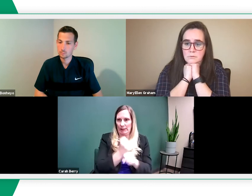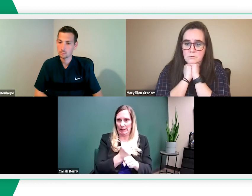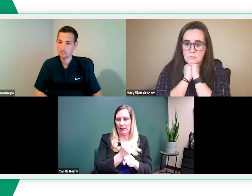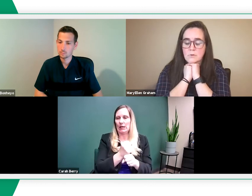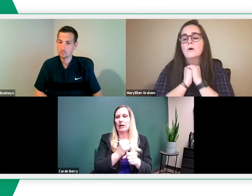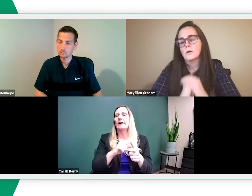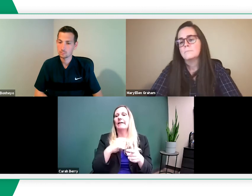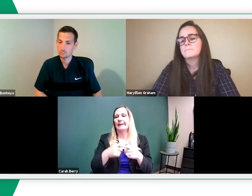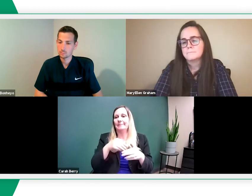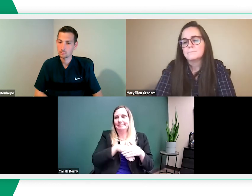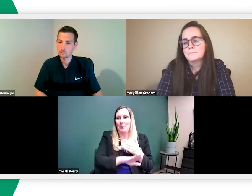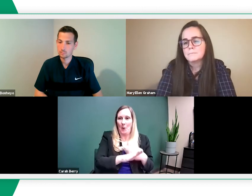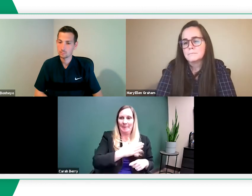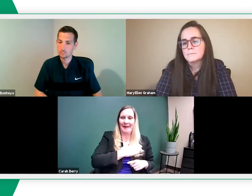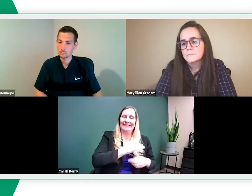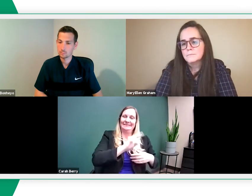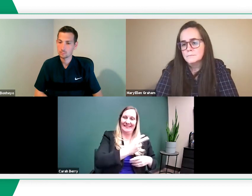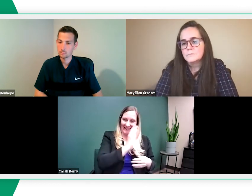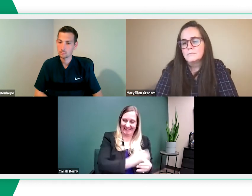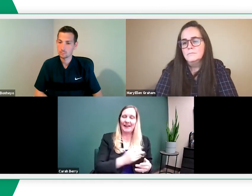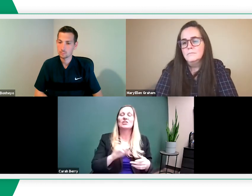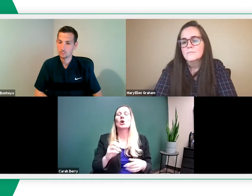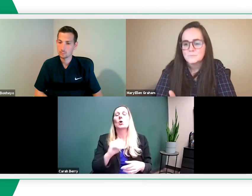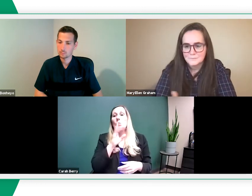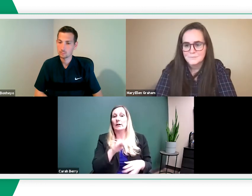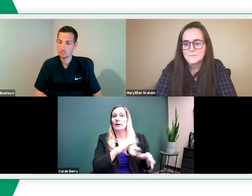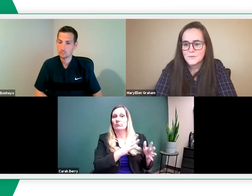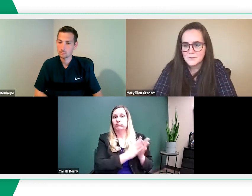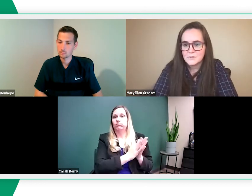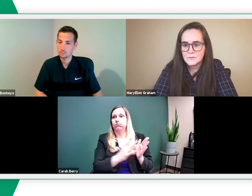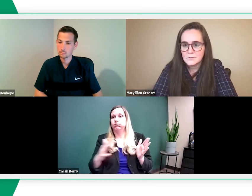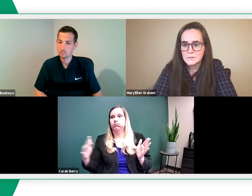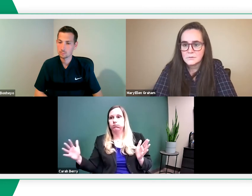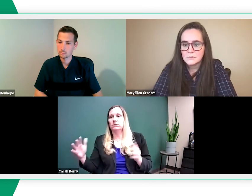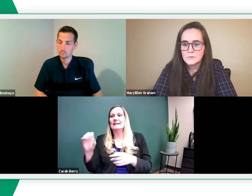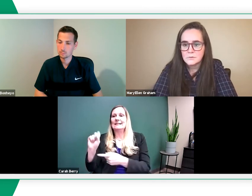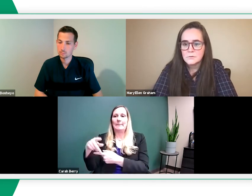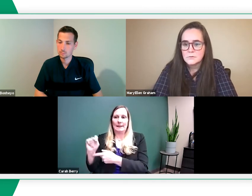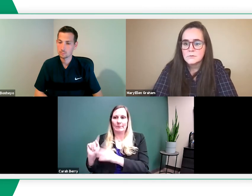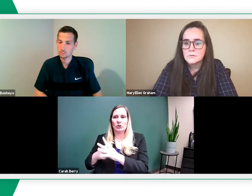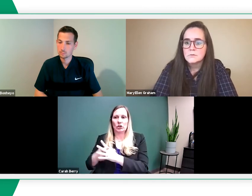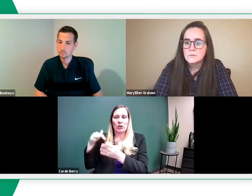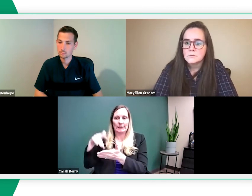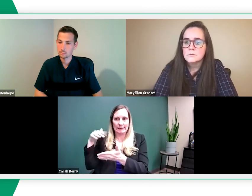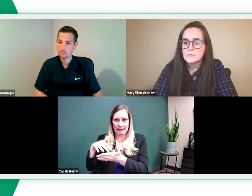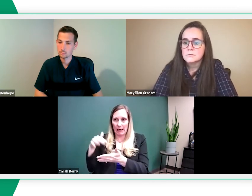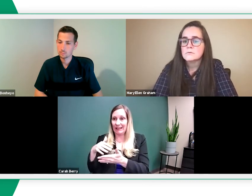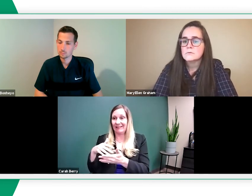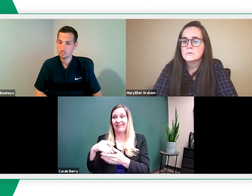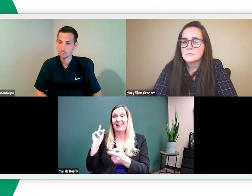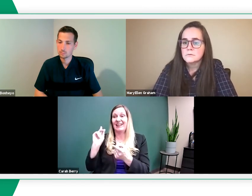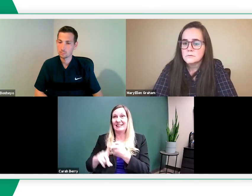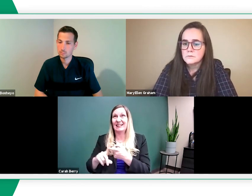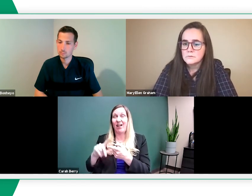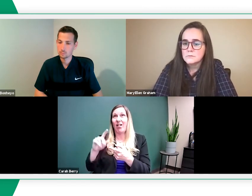that on hold until I finished the school year. And then I actually had my second child there. So through that time